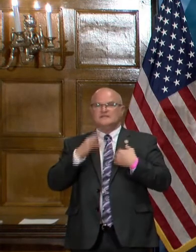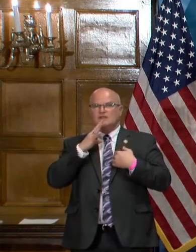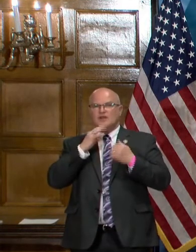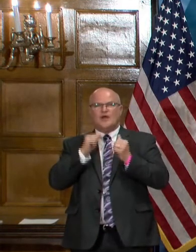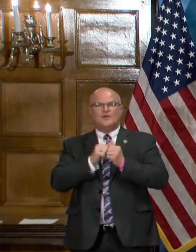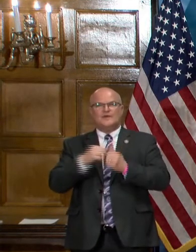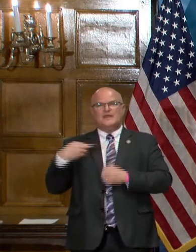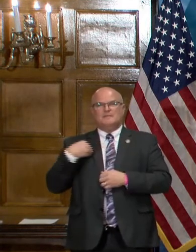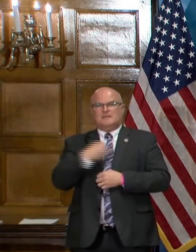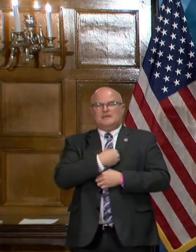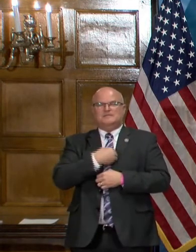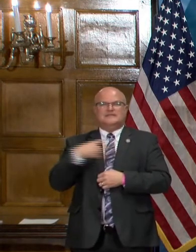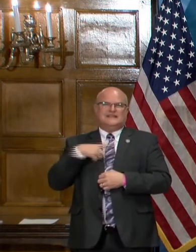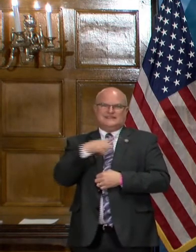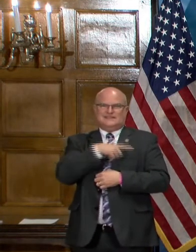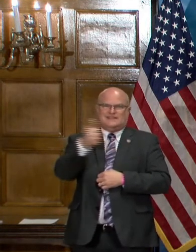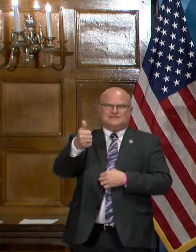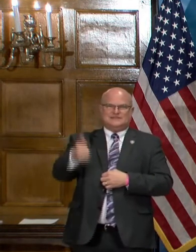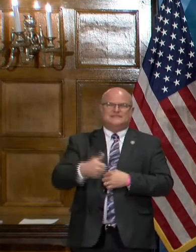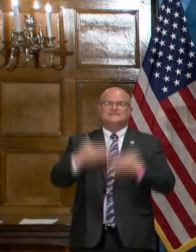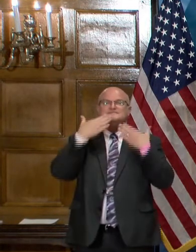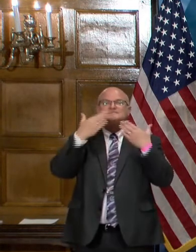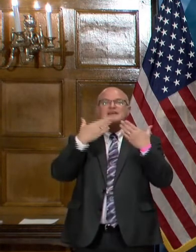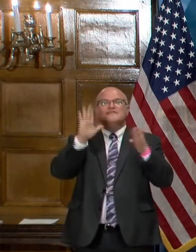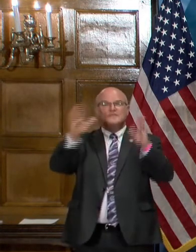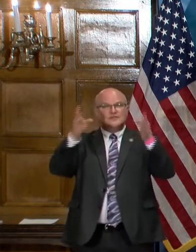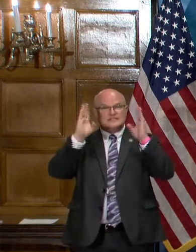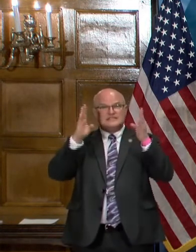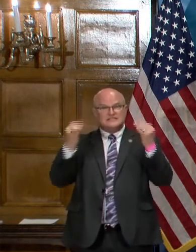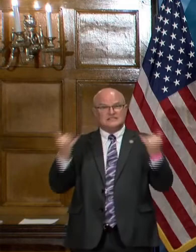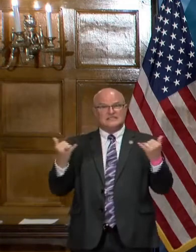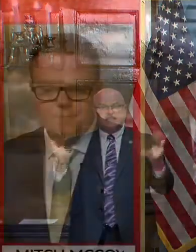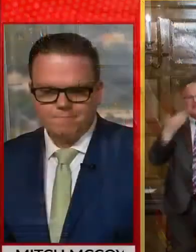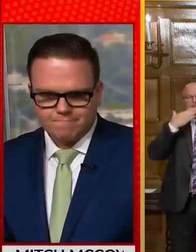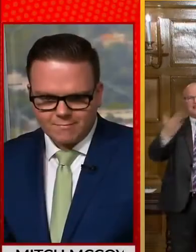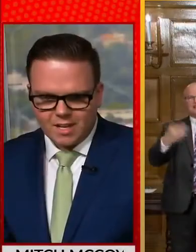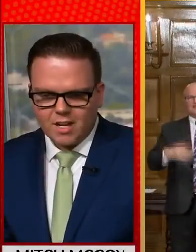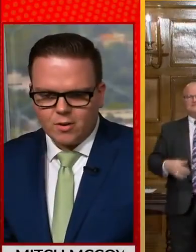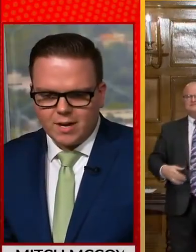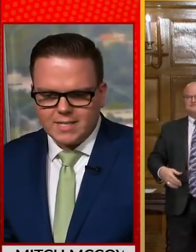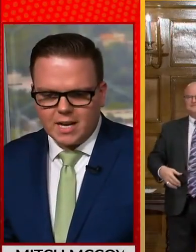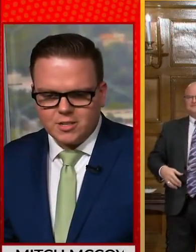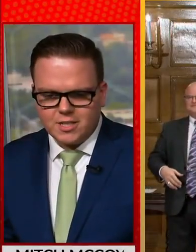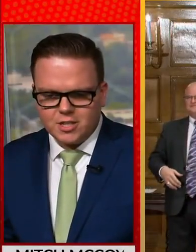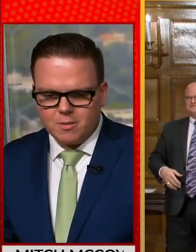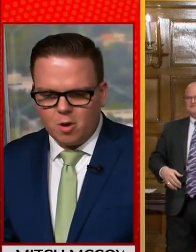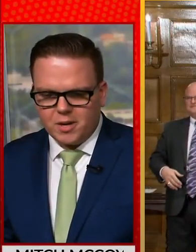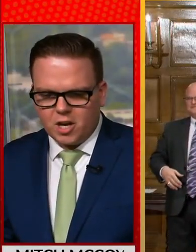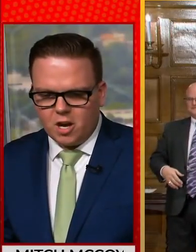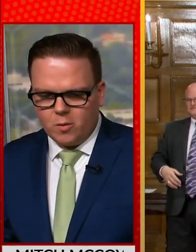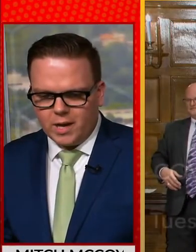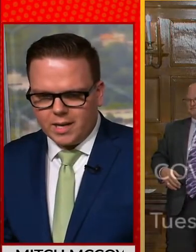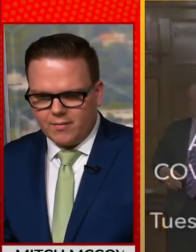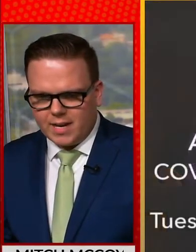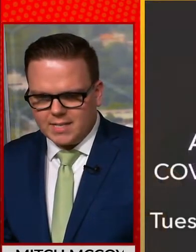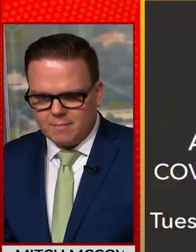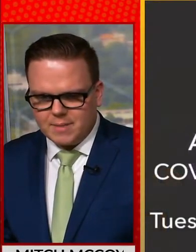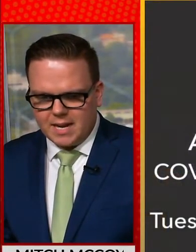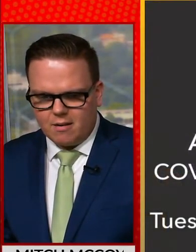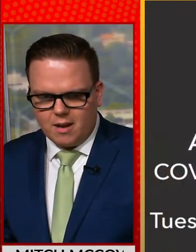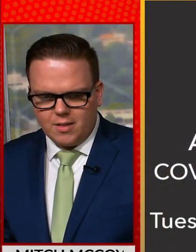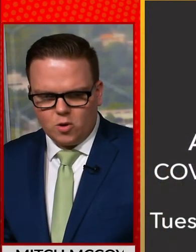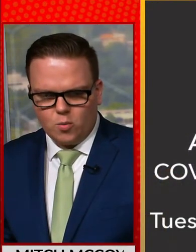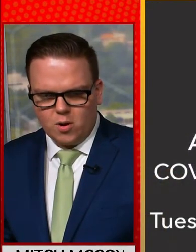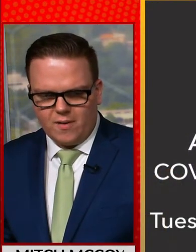to the members of the General Assembly. Thank you for your attention today. Thank you. Governor Asa Hutchinson just a moment ago giving us an